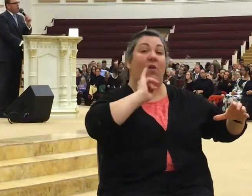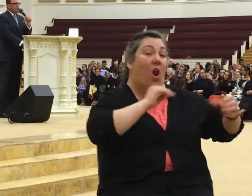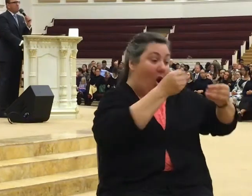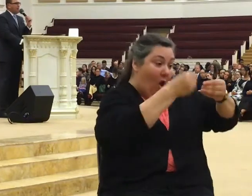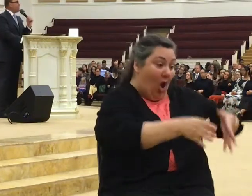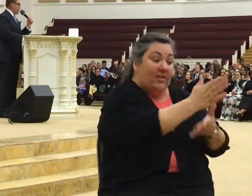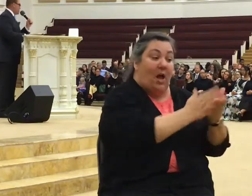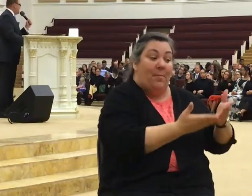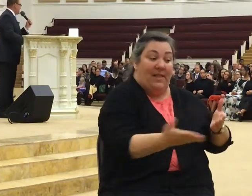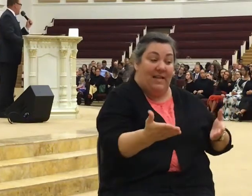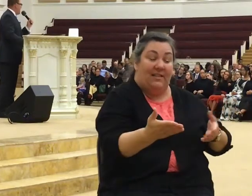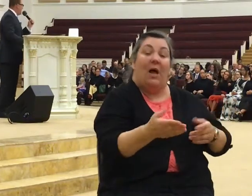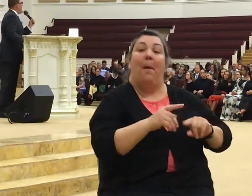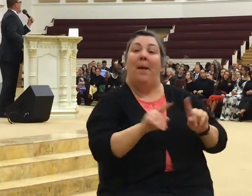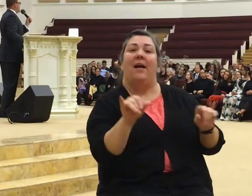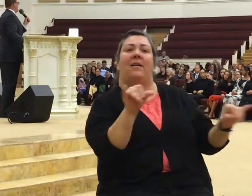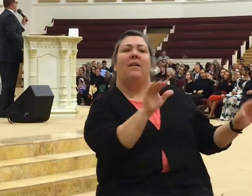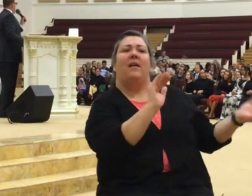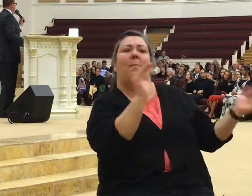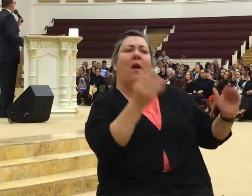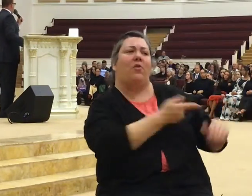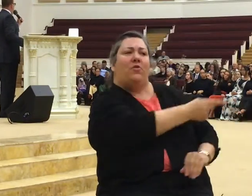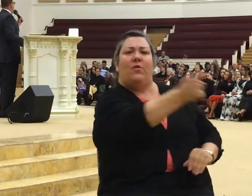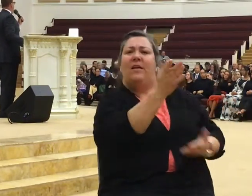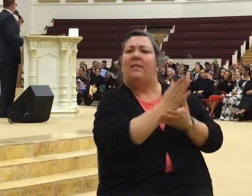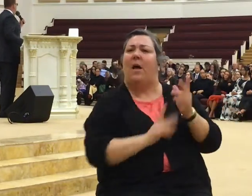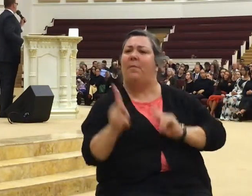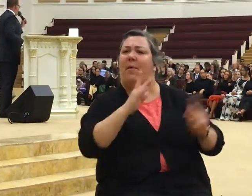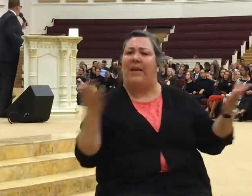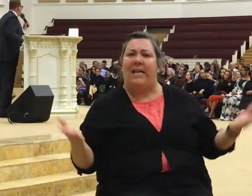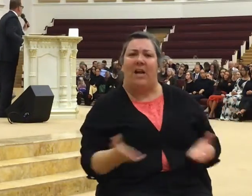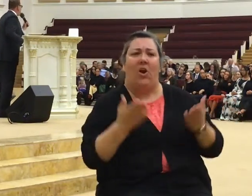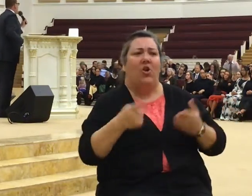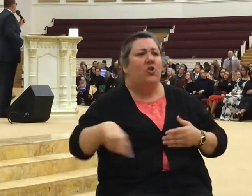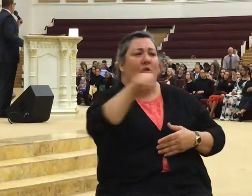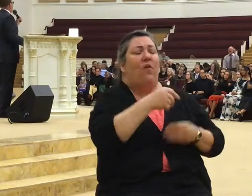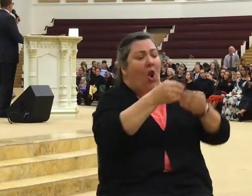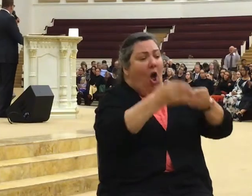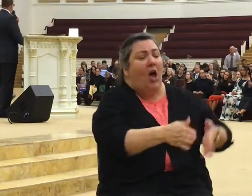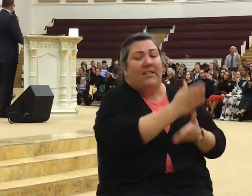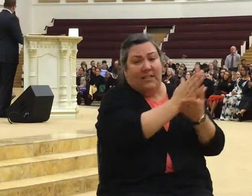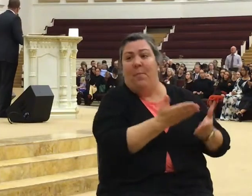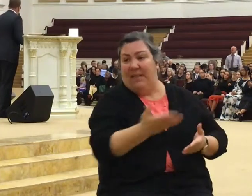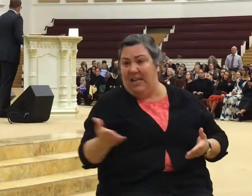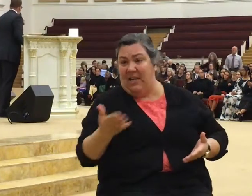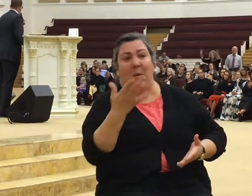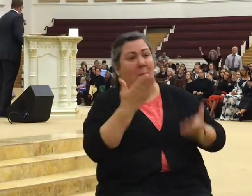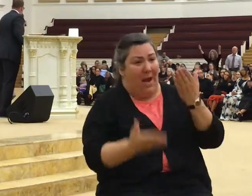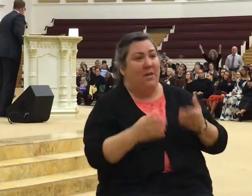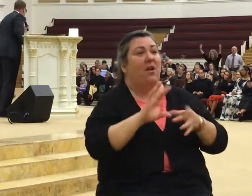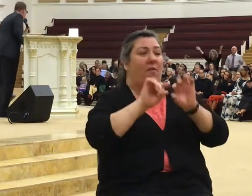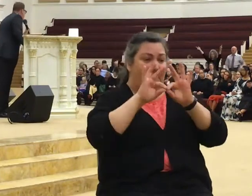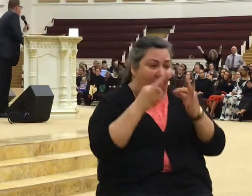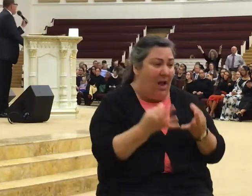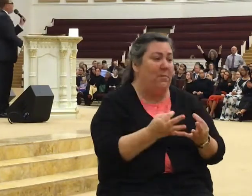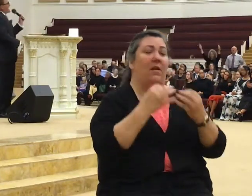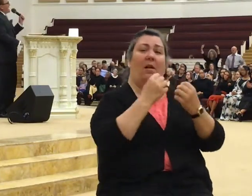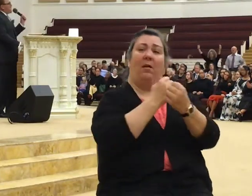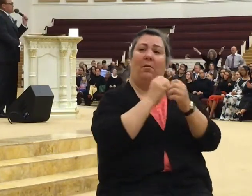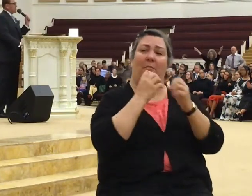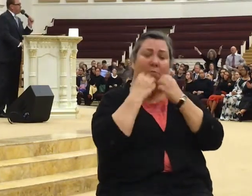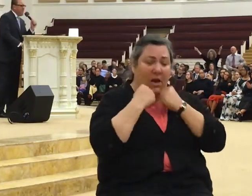room, you've been through some stuff, and it's been a long, hard, hot journey, and you may have lost some loved ones along the way, and